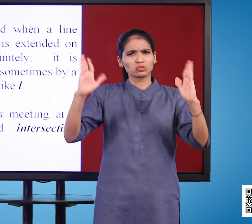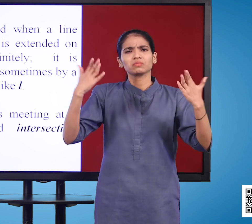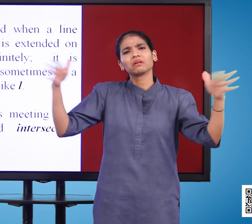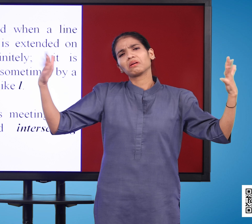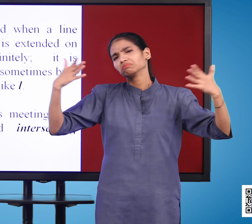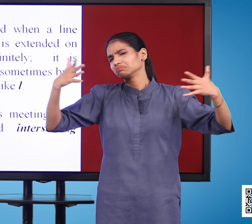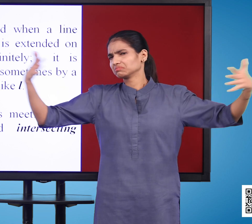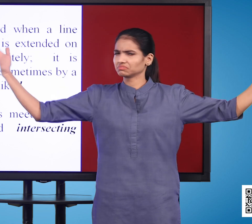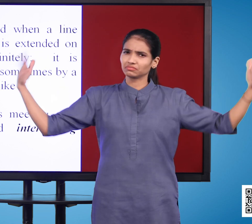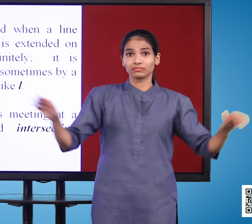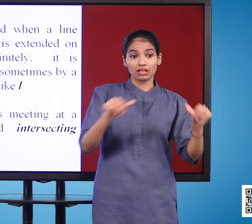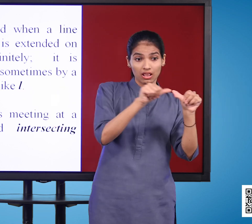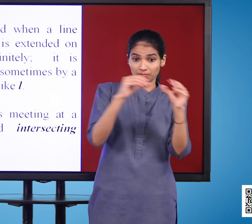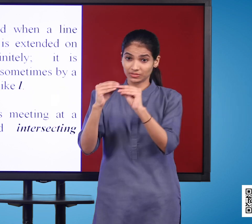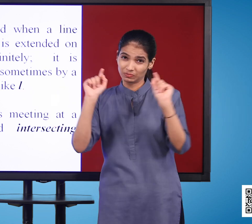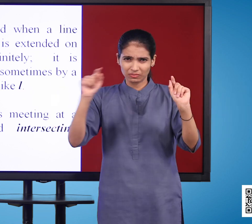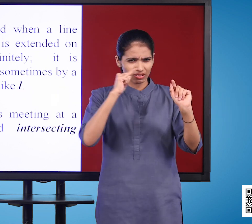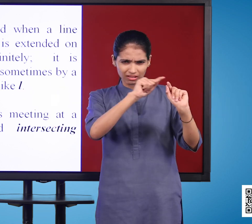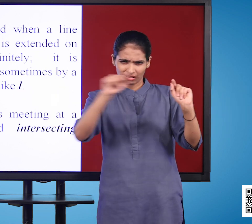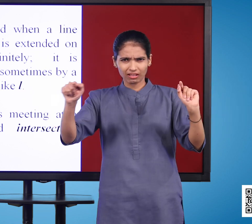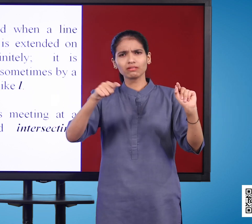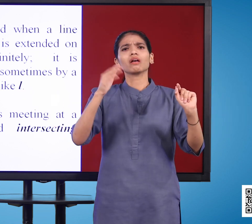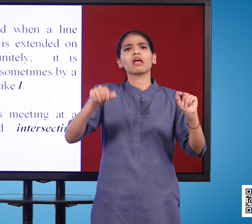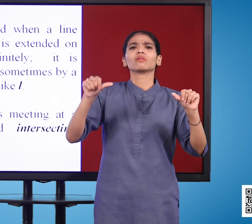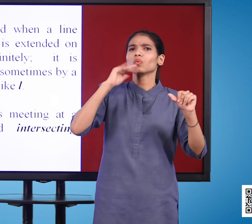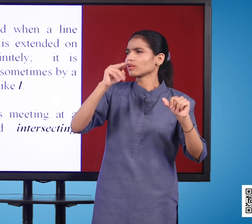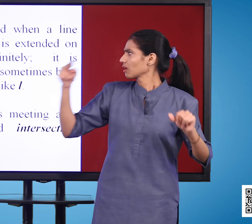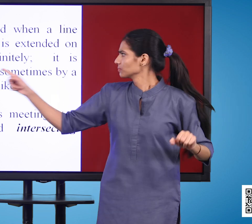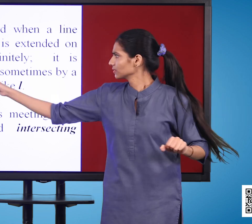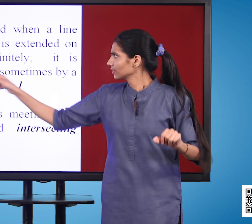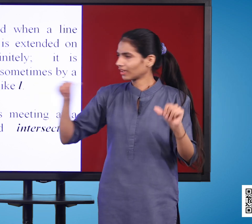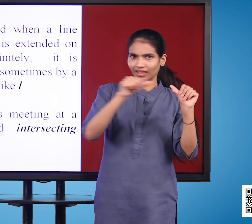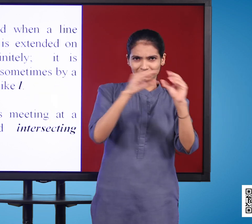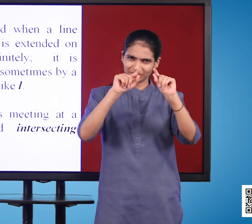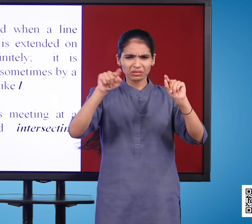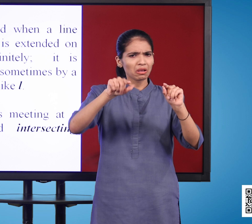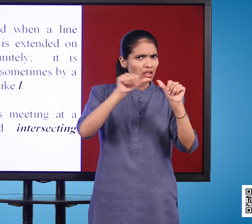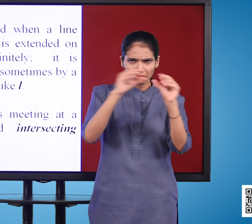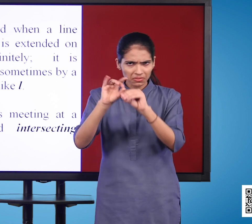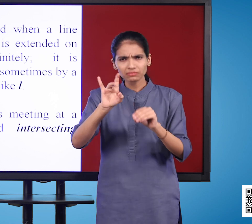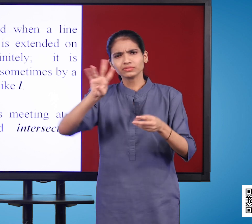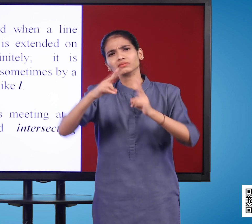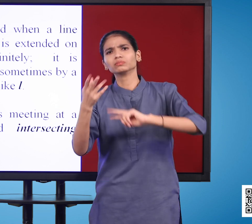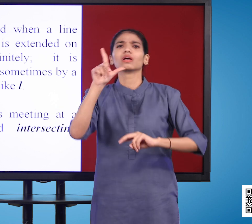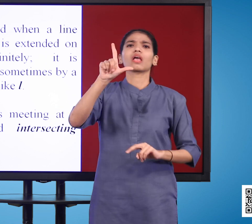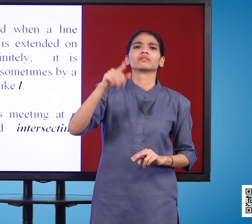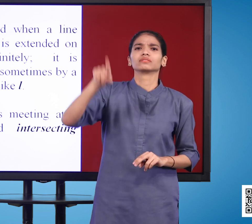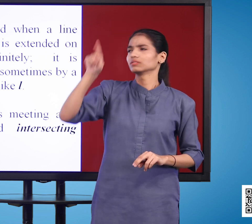sides indefinitely. It is denoted by AB with an overhead symbol of line with 2 arrows in both directions,